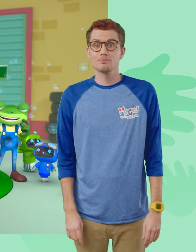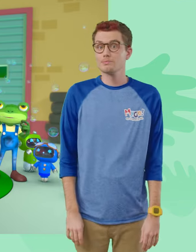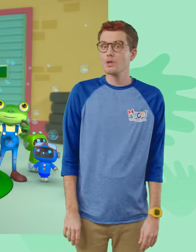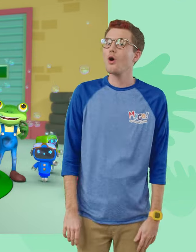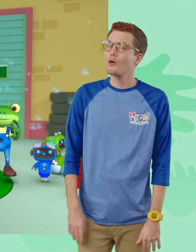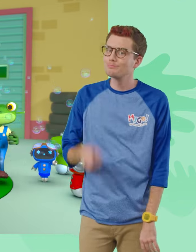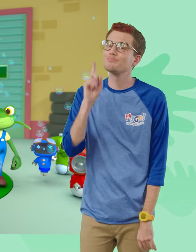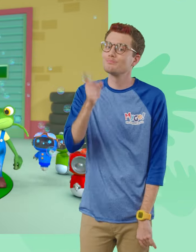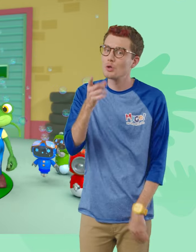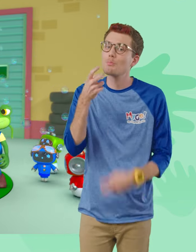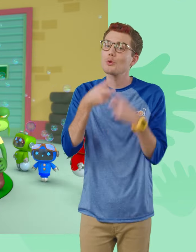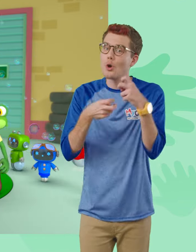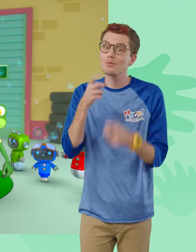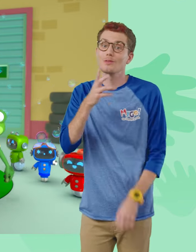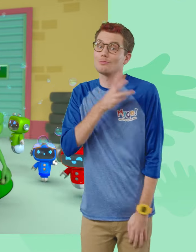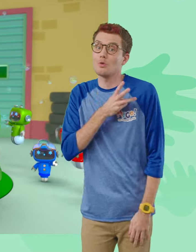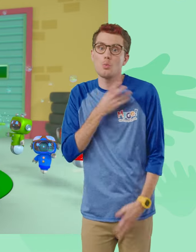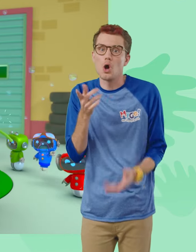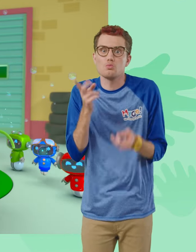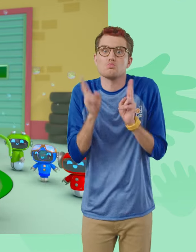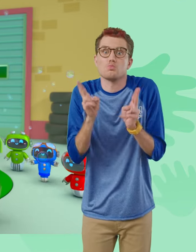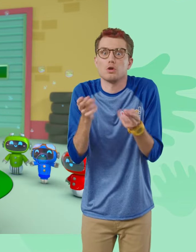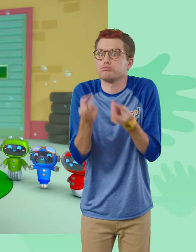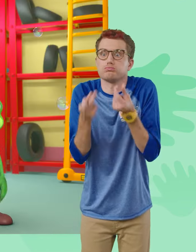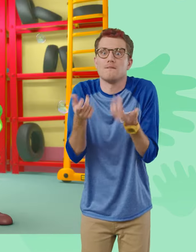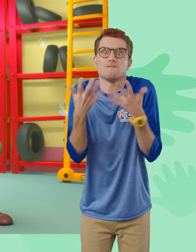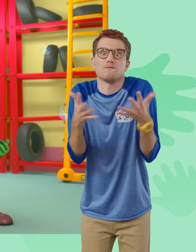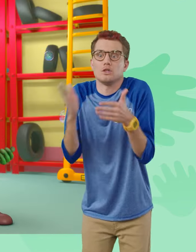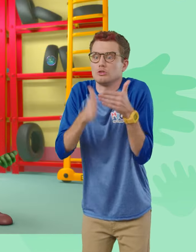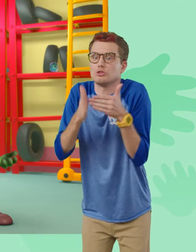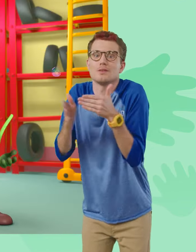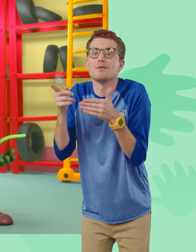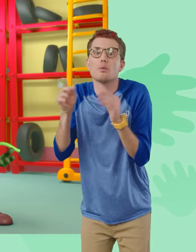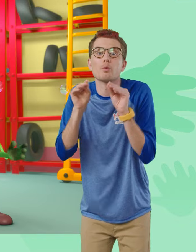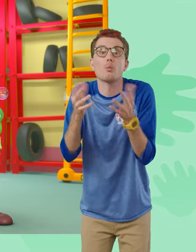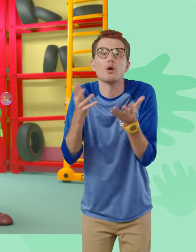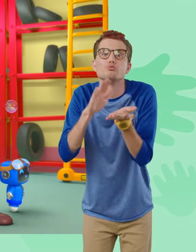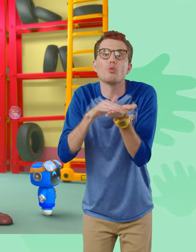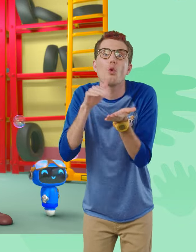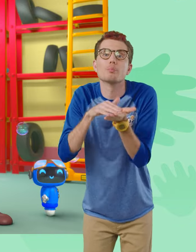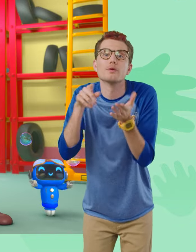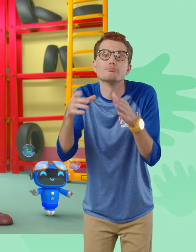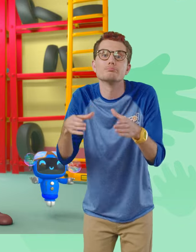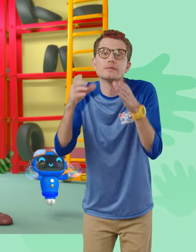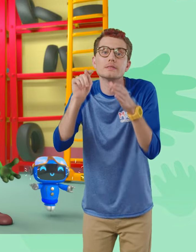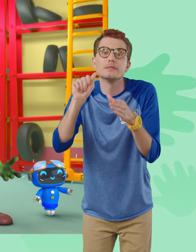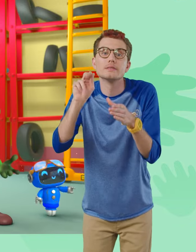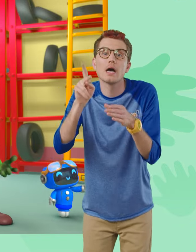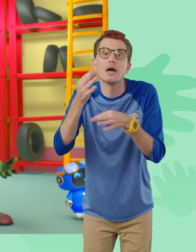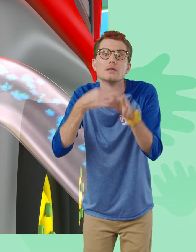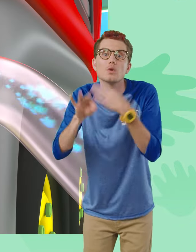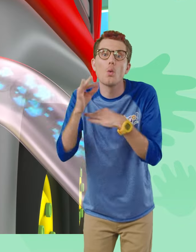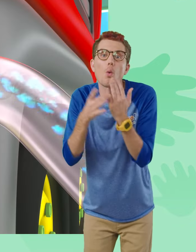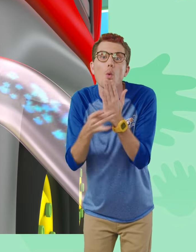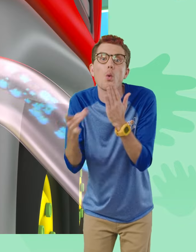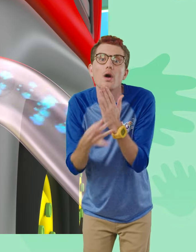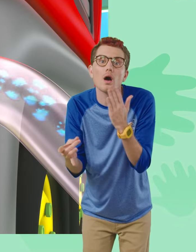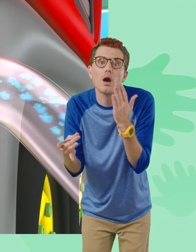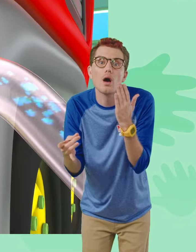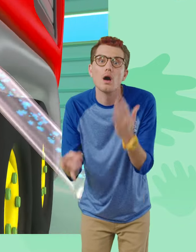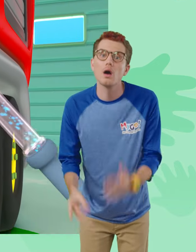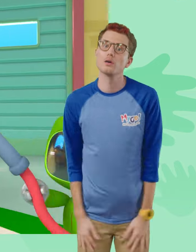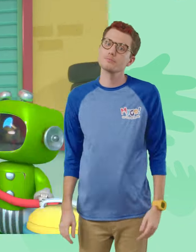That's the problem. Weasel was in such a rush to get things done that he put soap in your tank instead of oil.